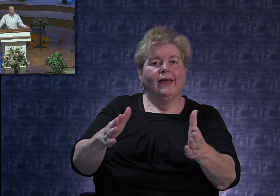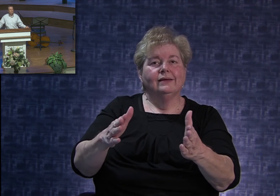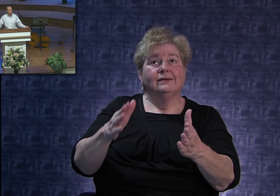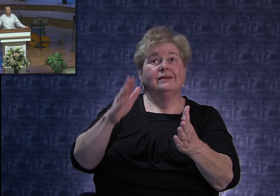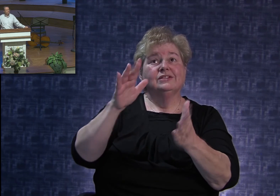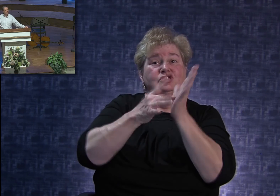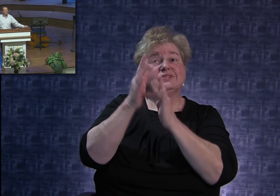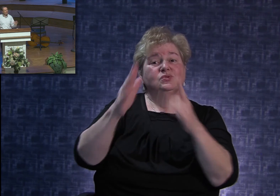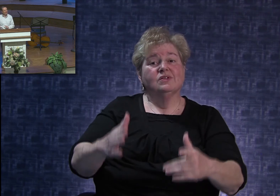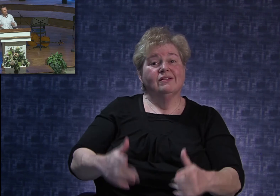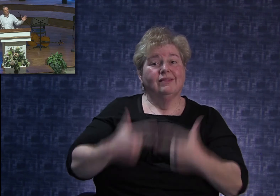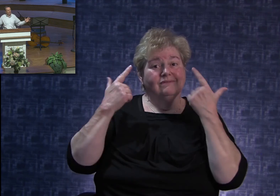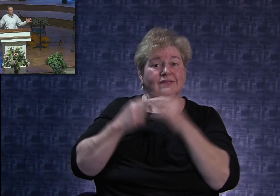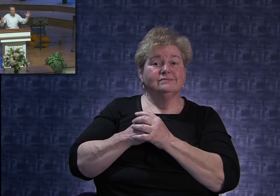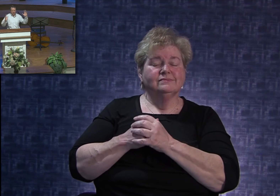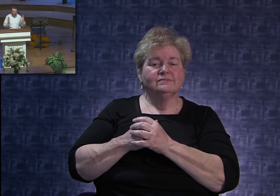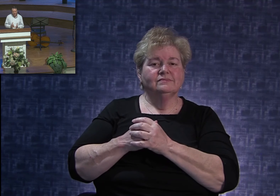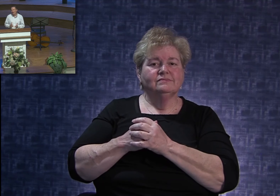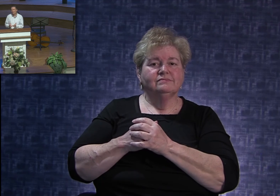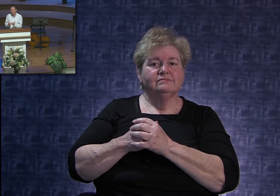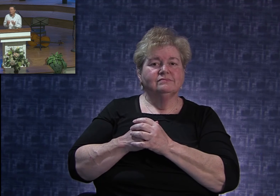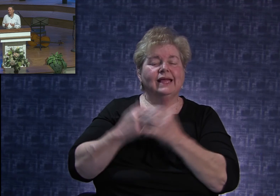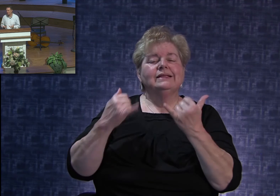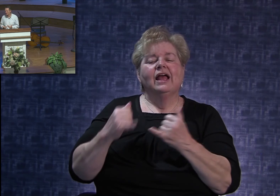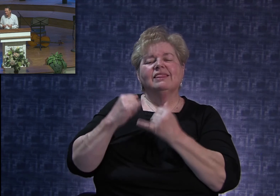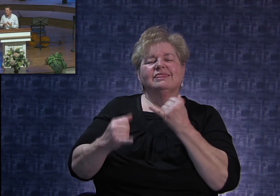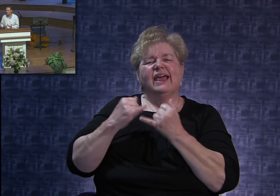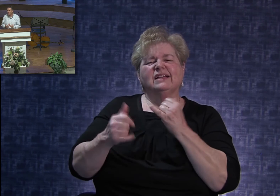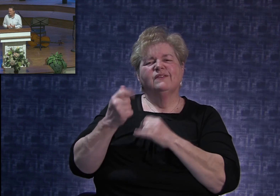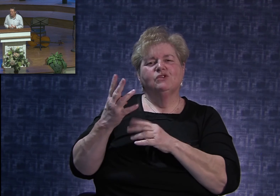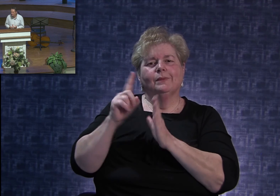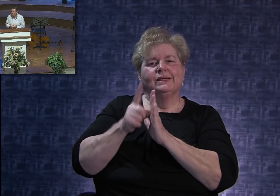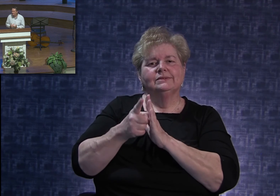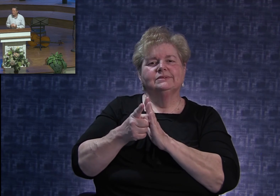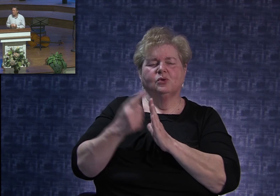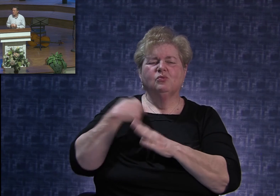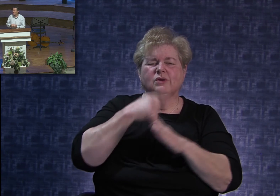walked. Now, in the last few minutes, we spent a ton of time on one verse because it's so important.